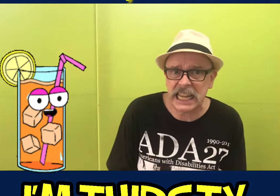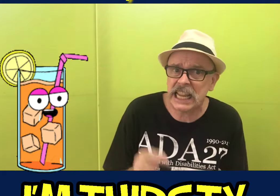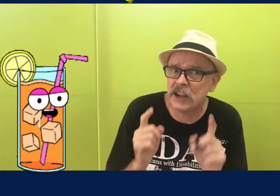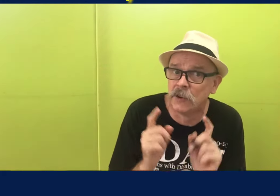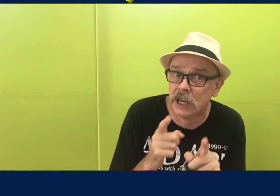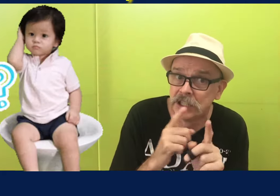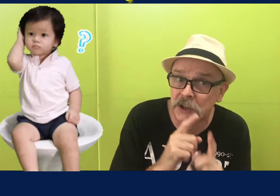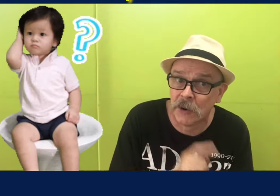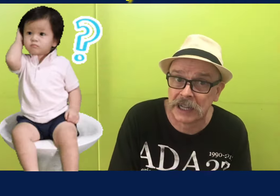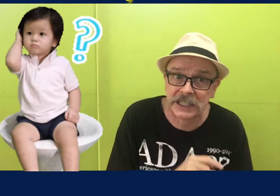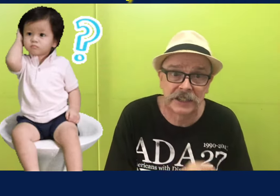Tea. What do you want?